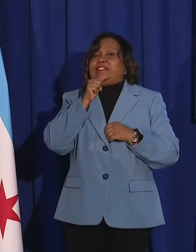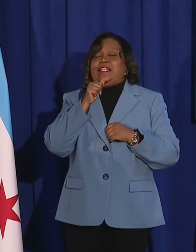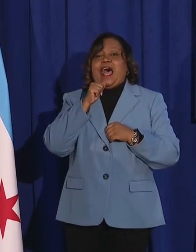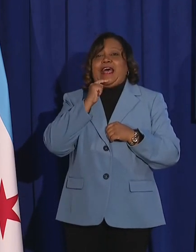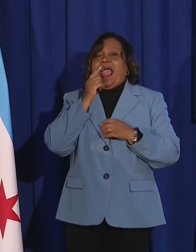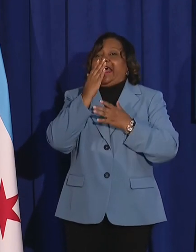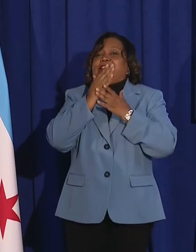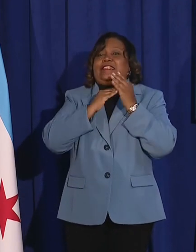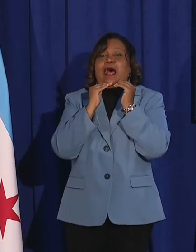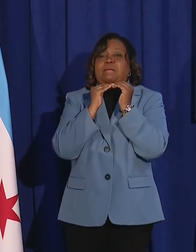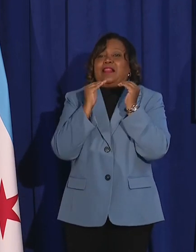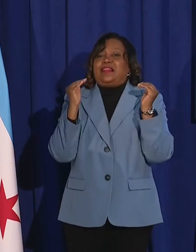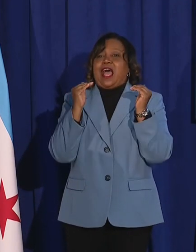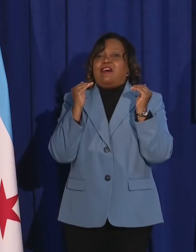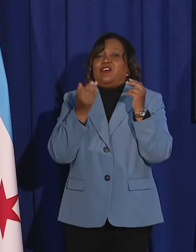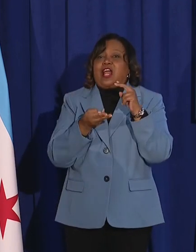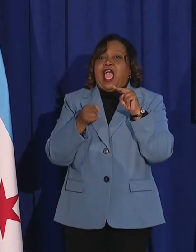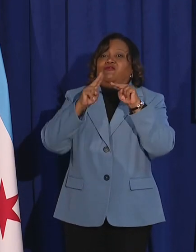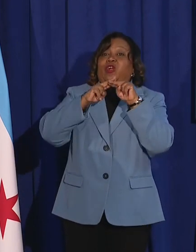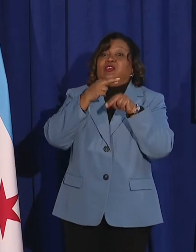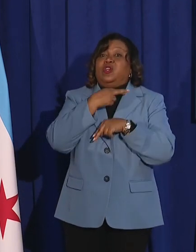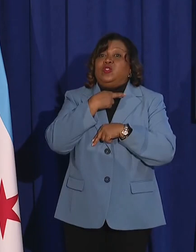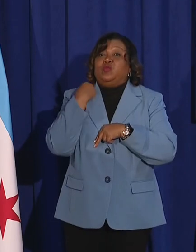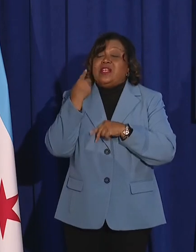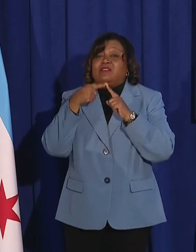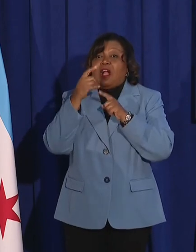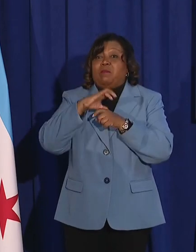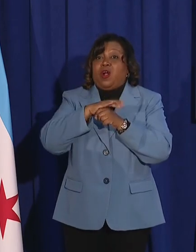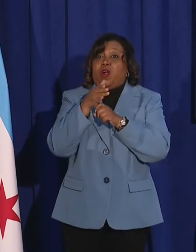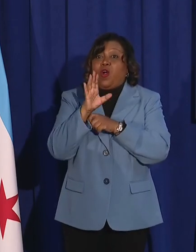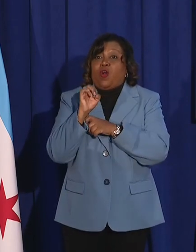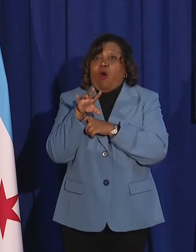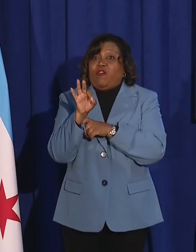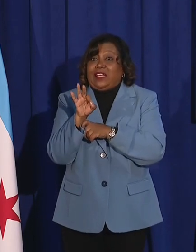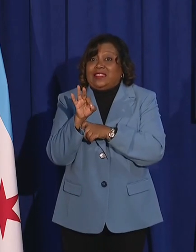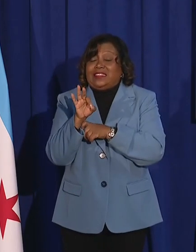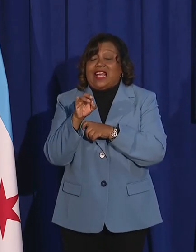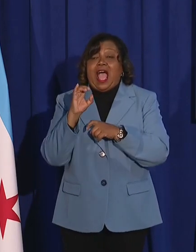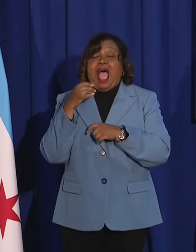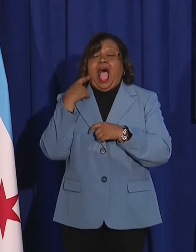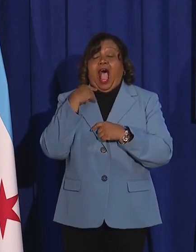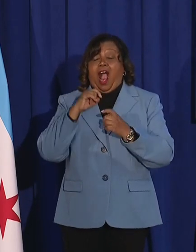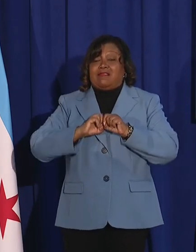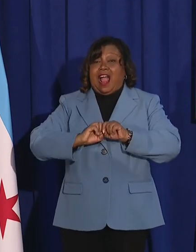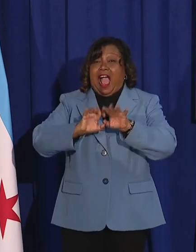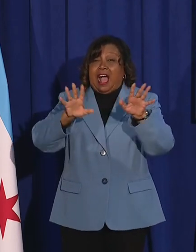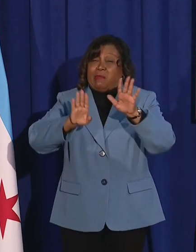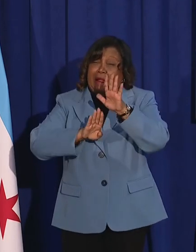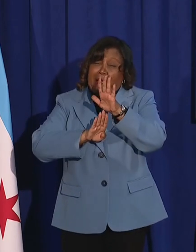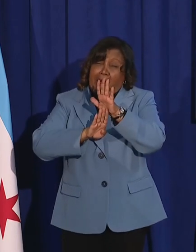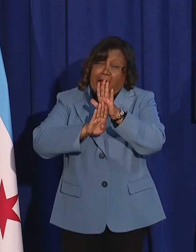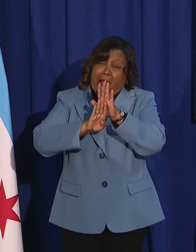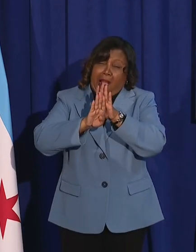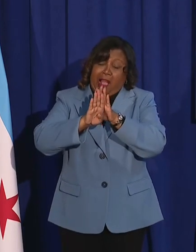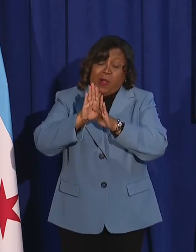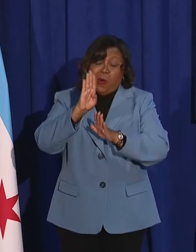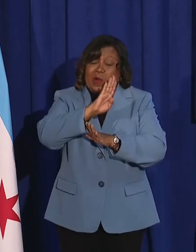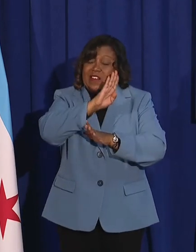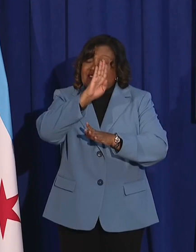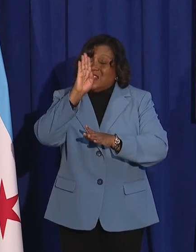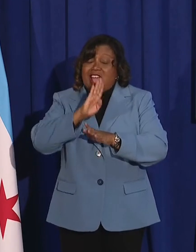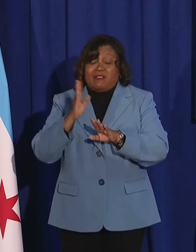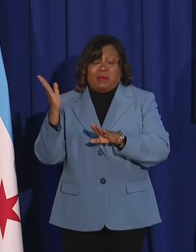at some level of increased risk from COVID, because our outbreak is surging in ways we have